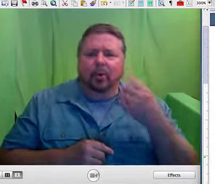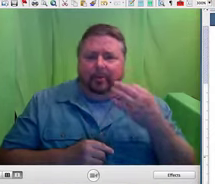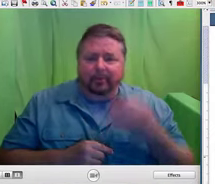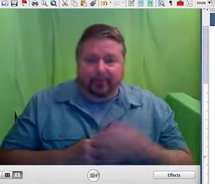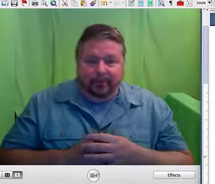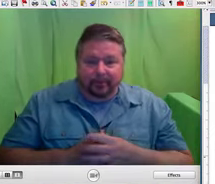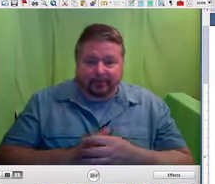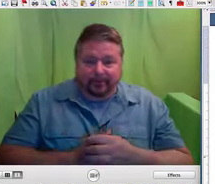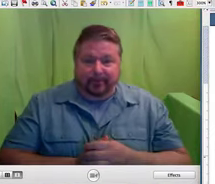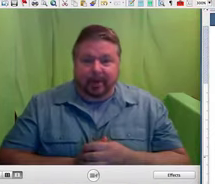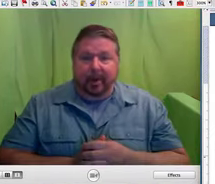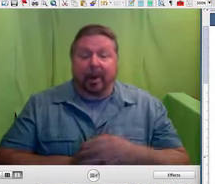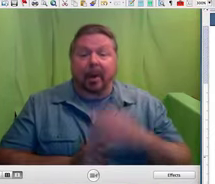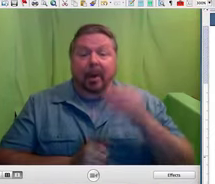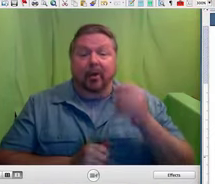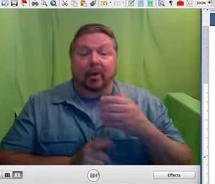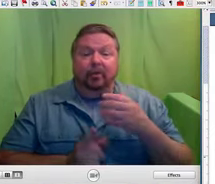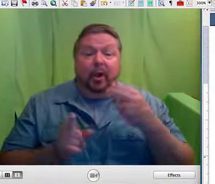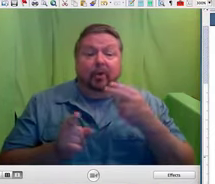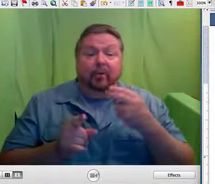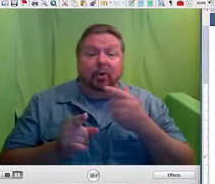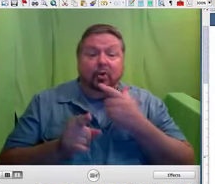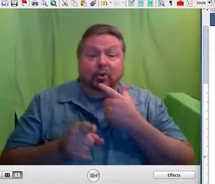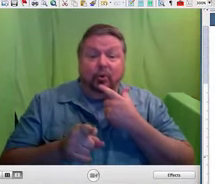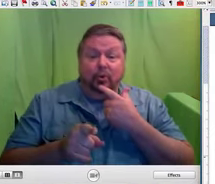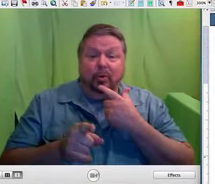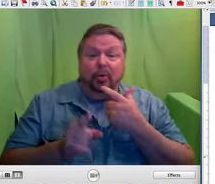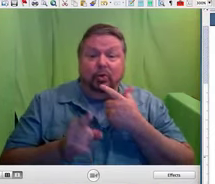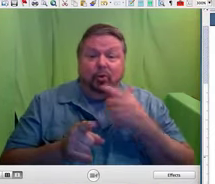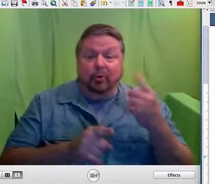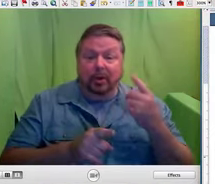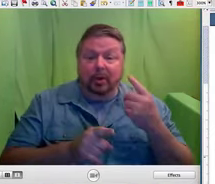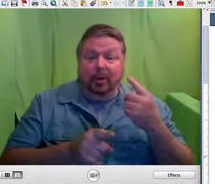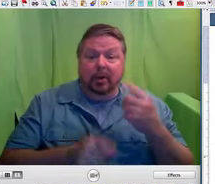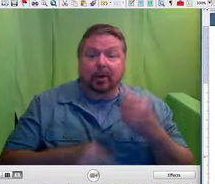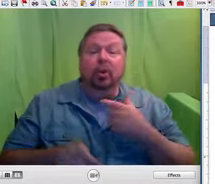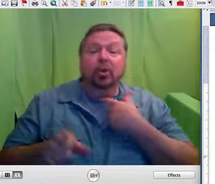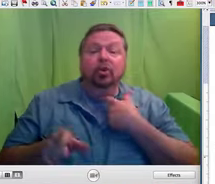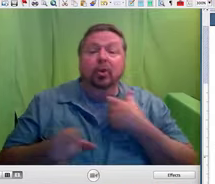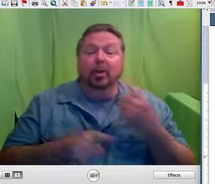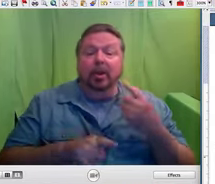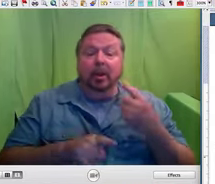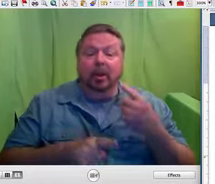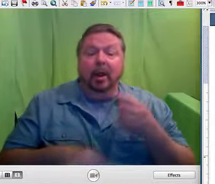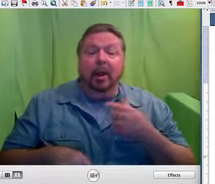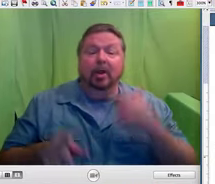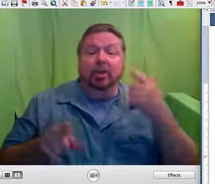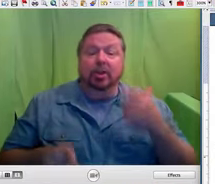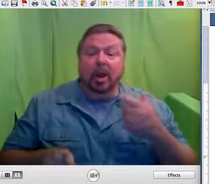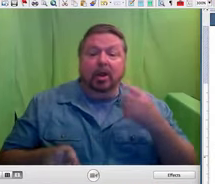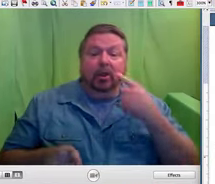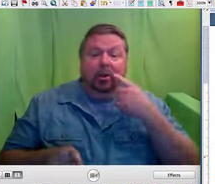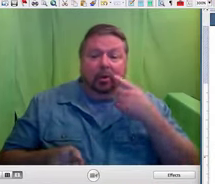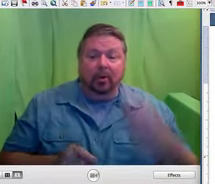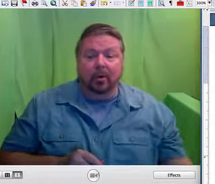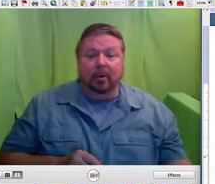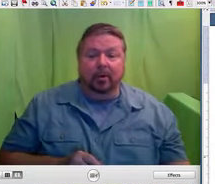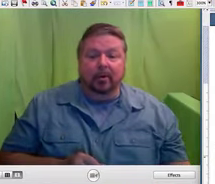door. Okay, so I have shoe, shooed, should, and